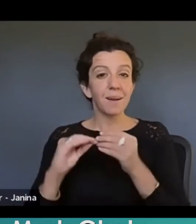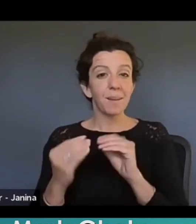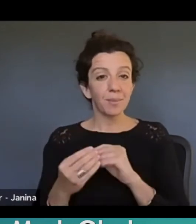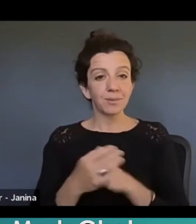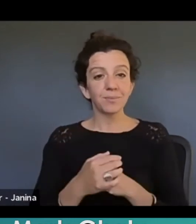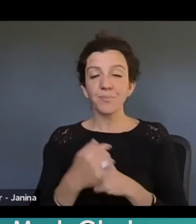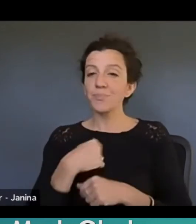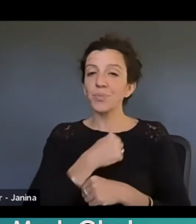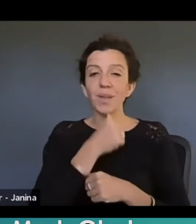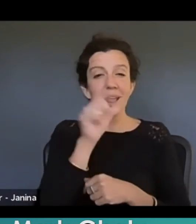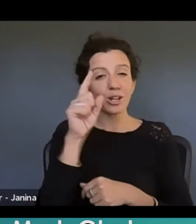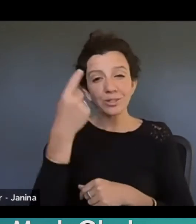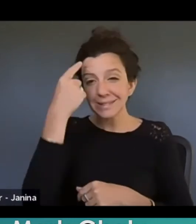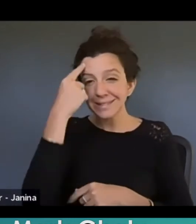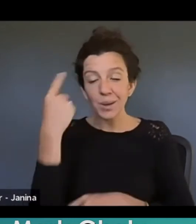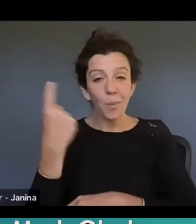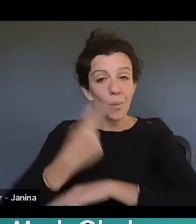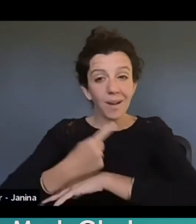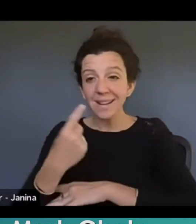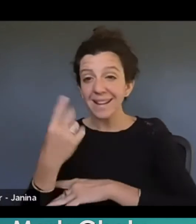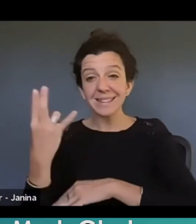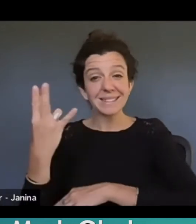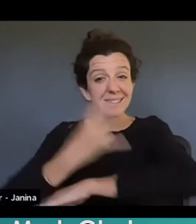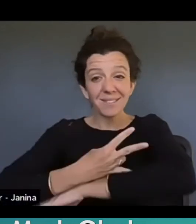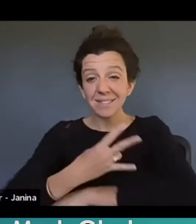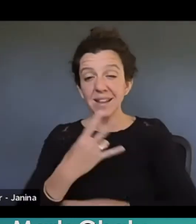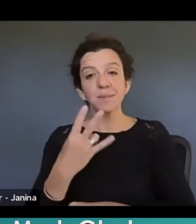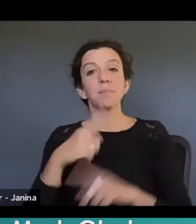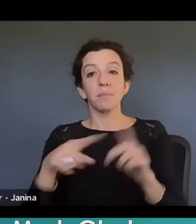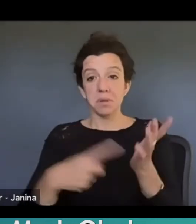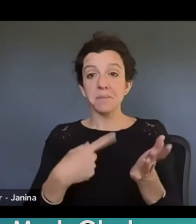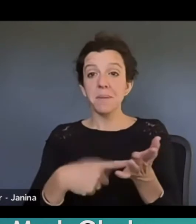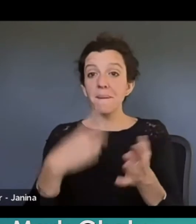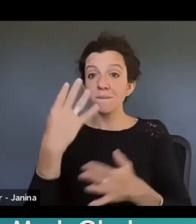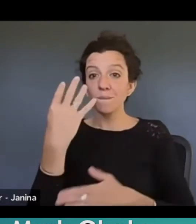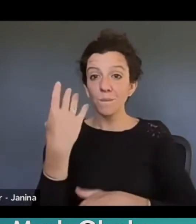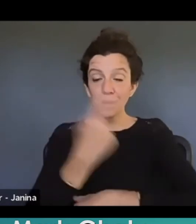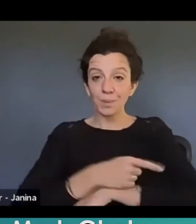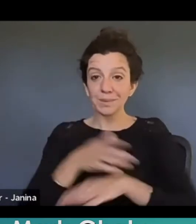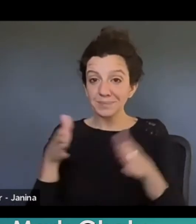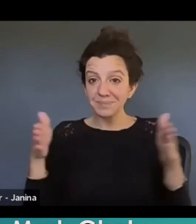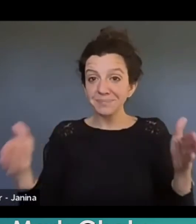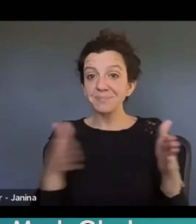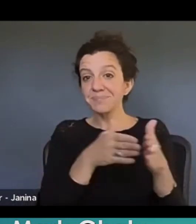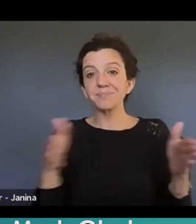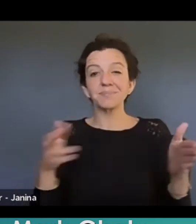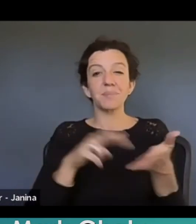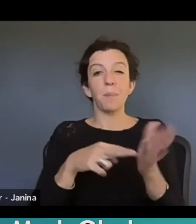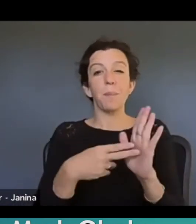just 1 day, not just 7 days, but even 14 days, so that we make sure we're seeing the